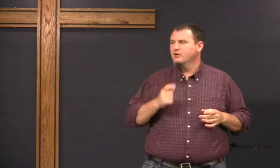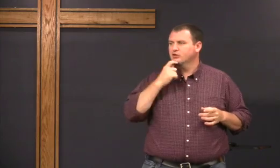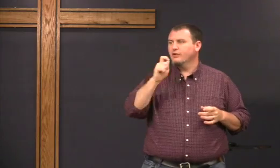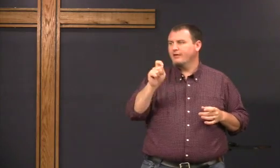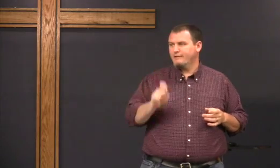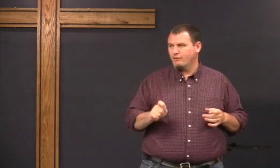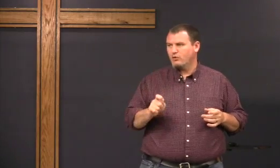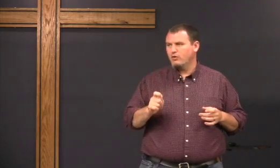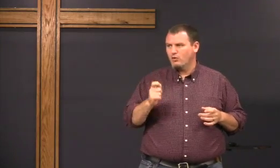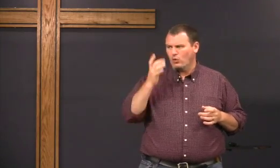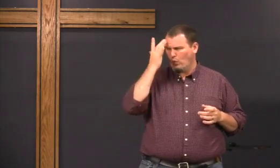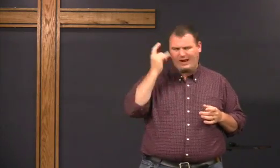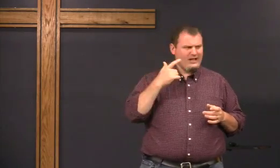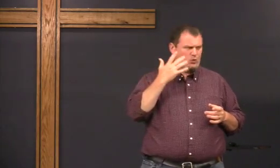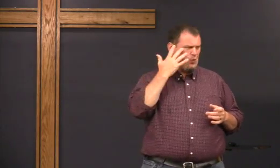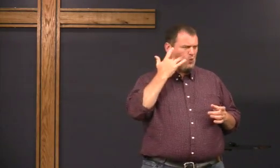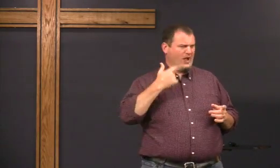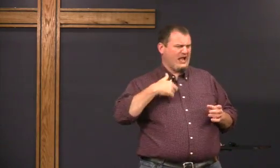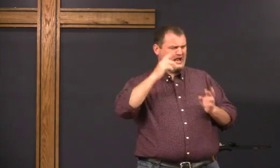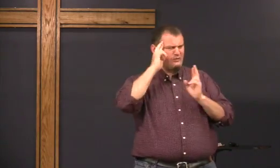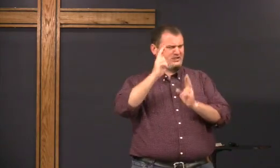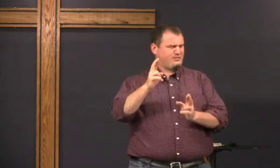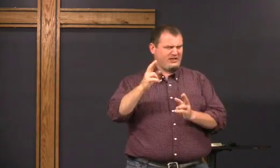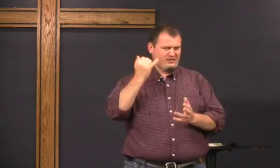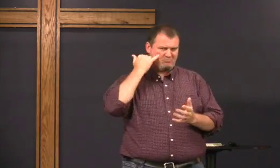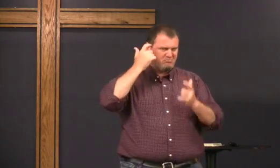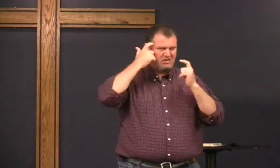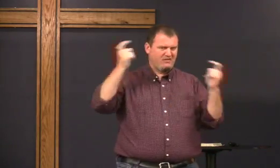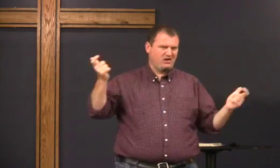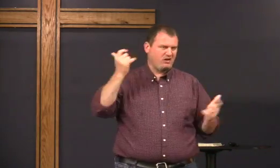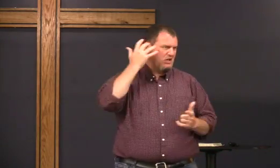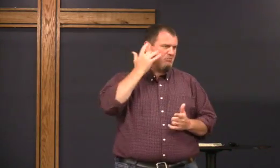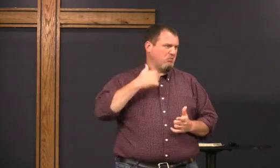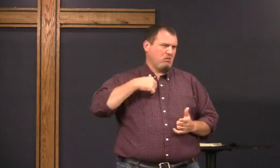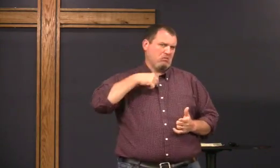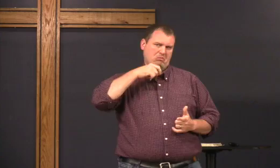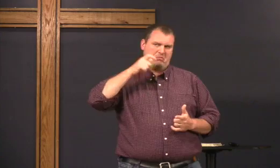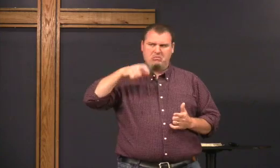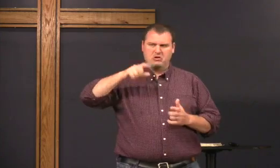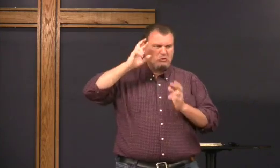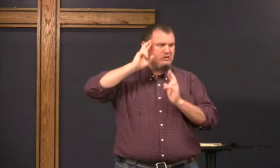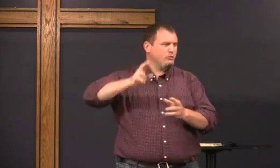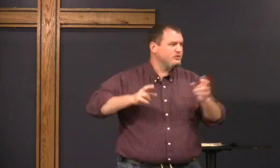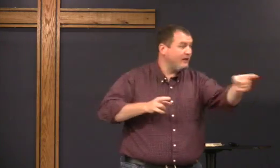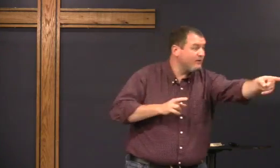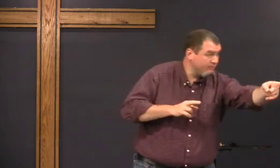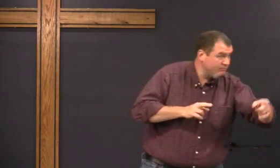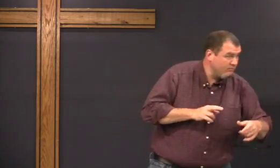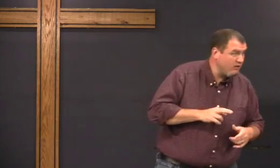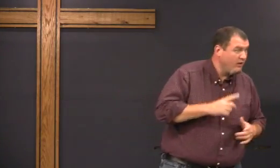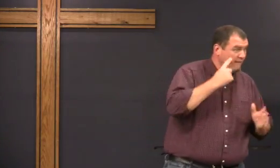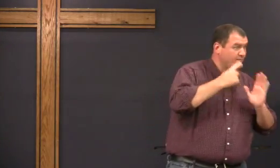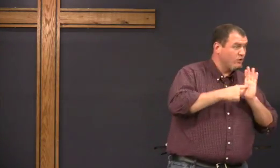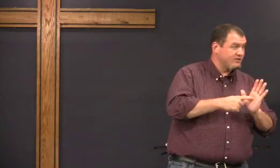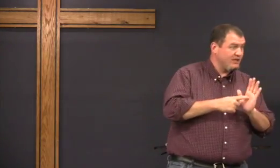So therefore, why I respect arrogant don't need respect. For